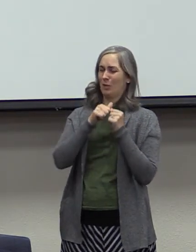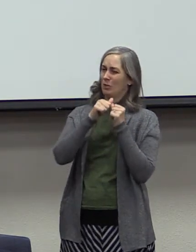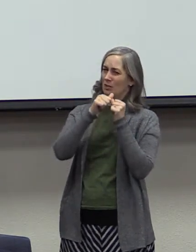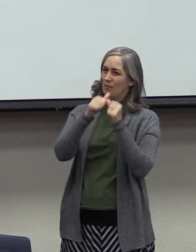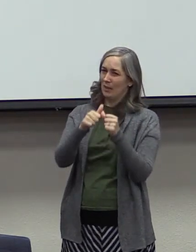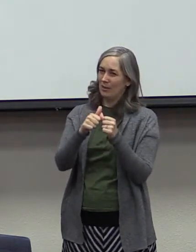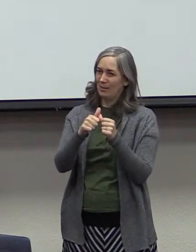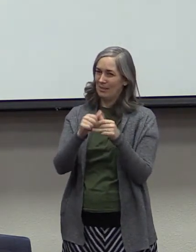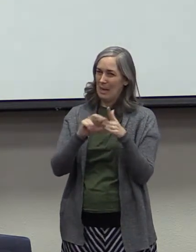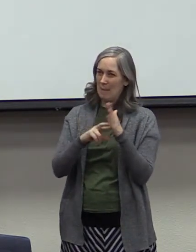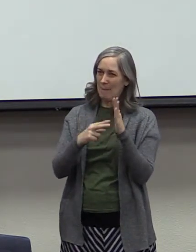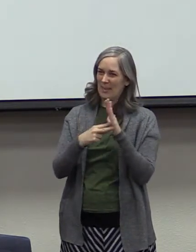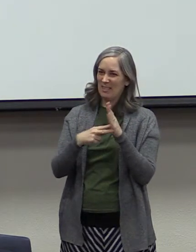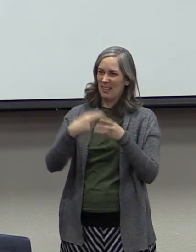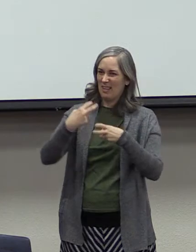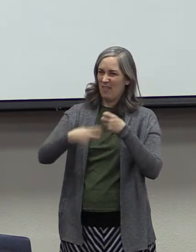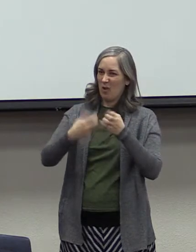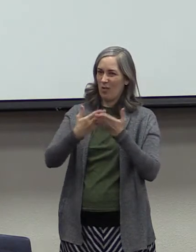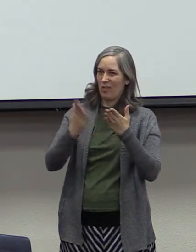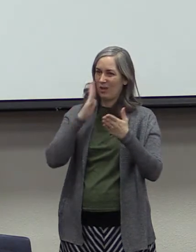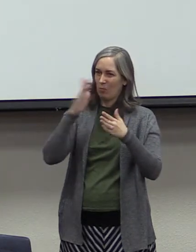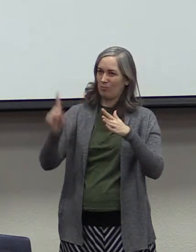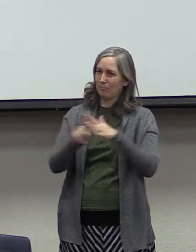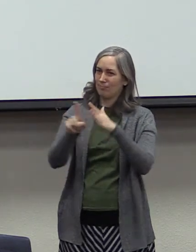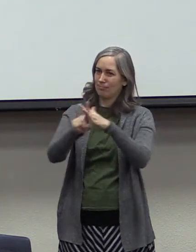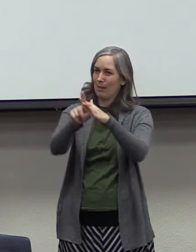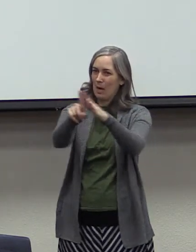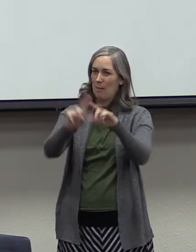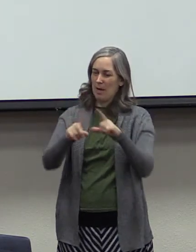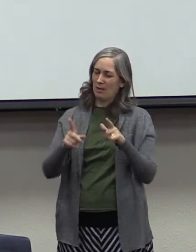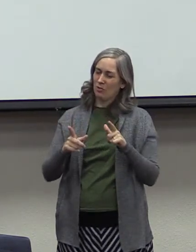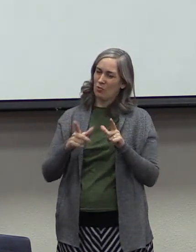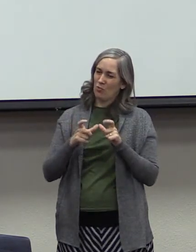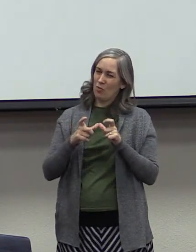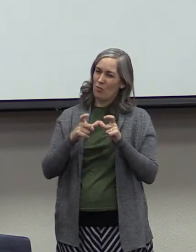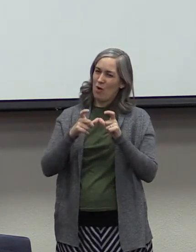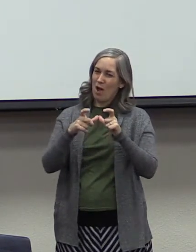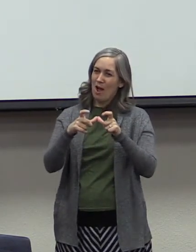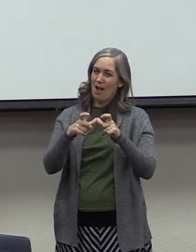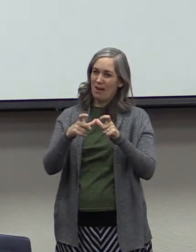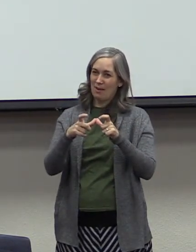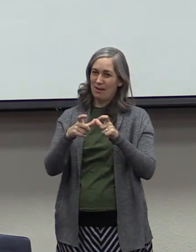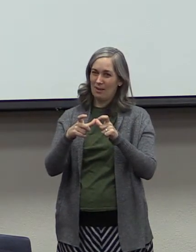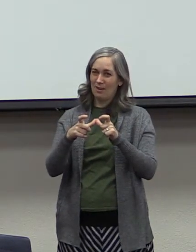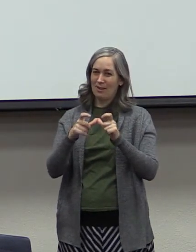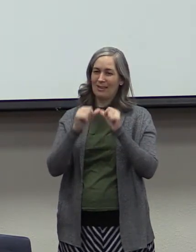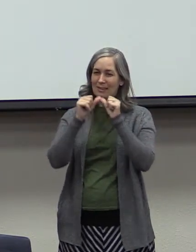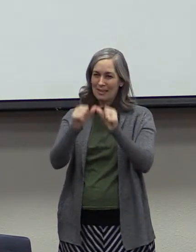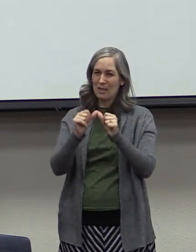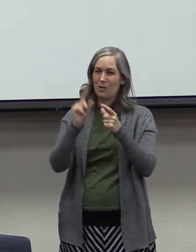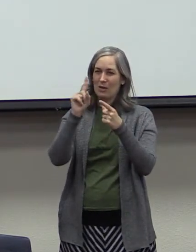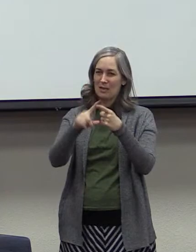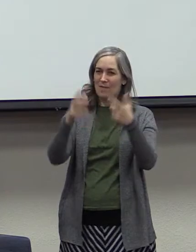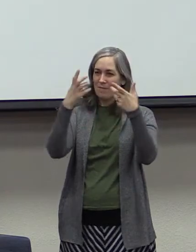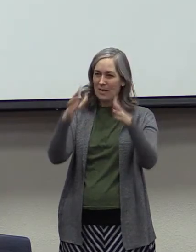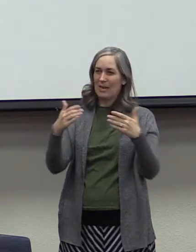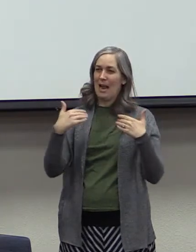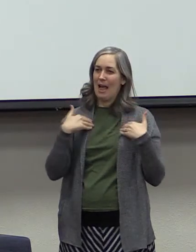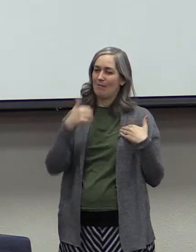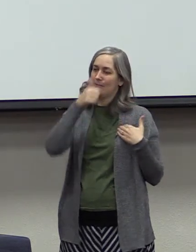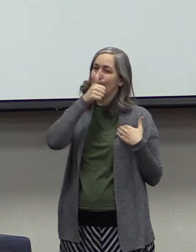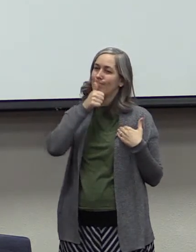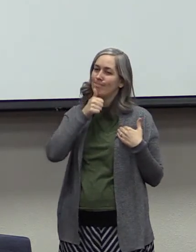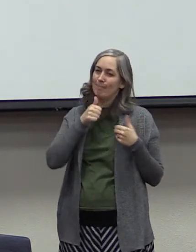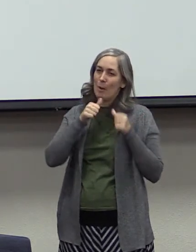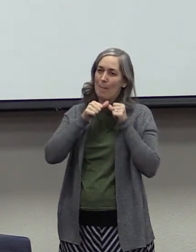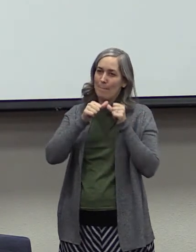way? Run to the finish line. Don't give up until it's over. Run with perseverance. Then he adds something to that in verse